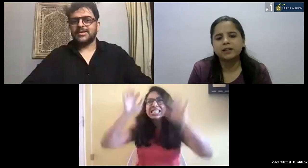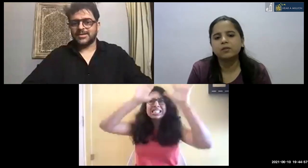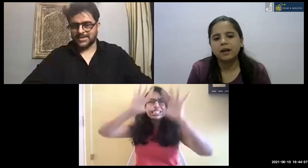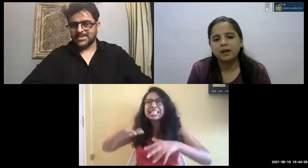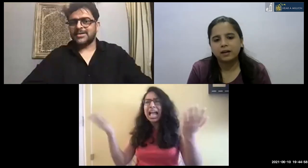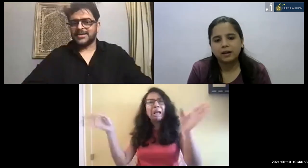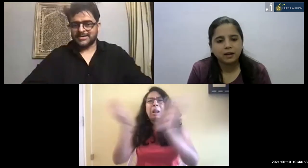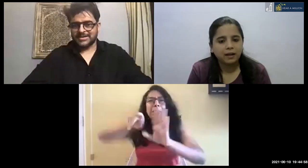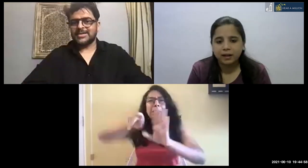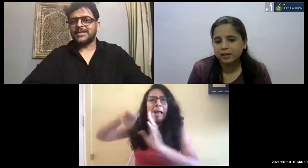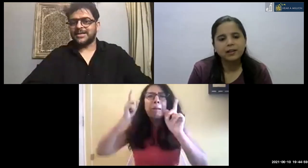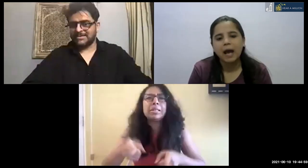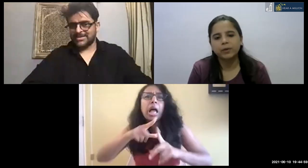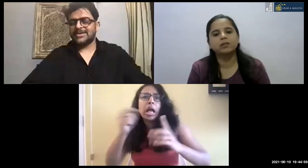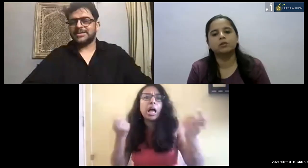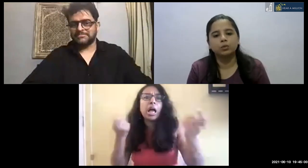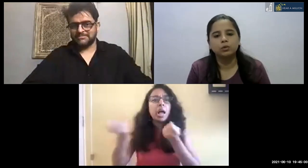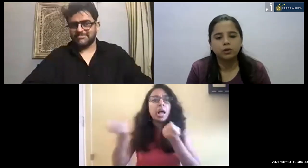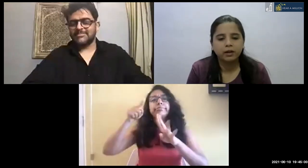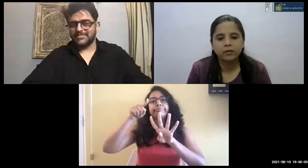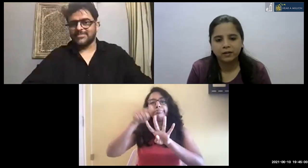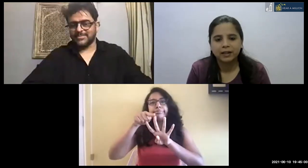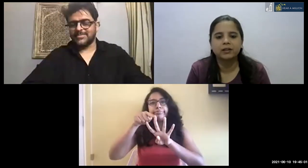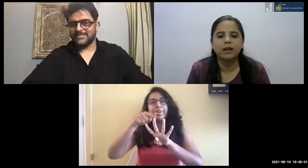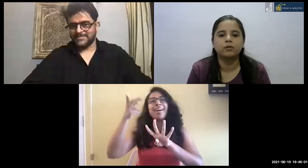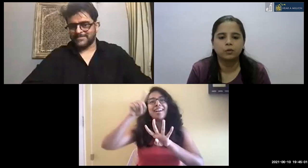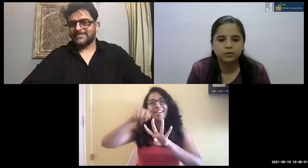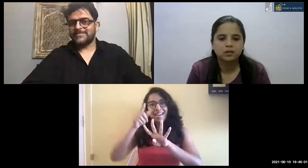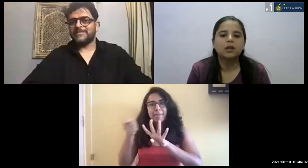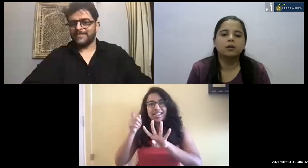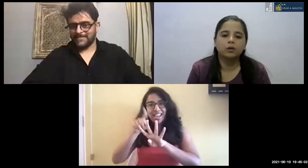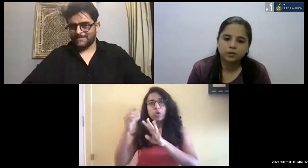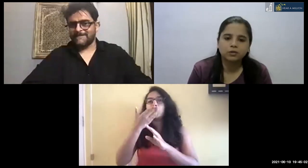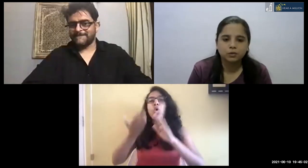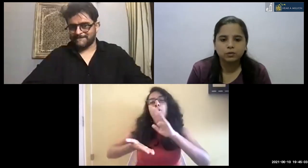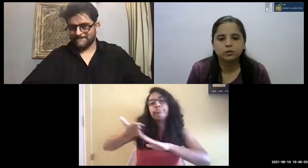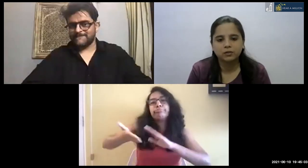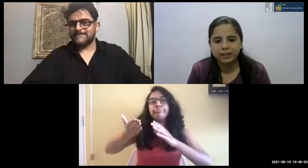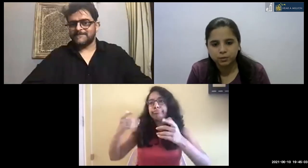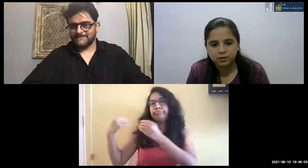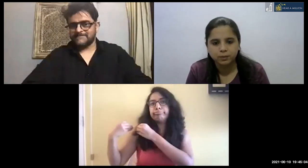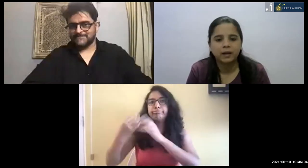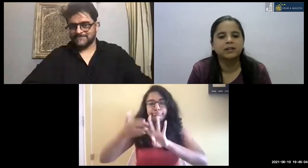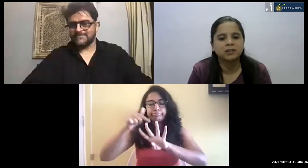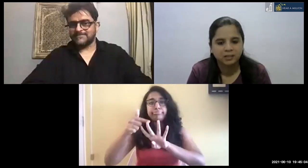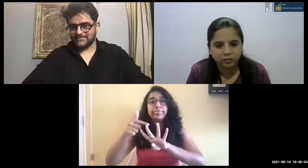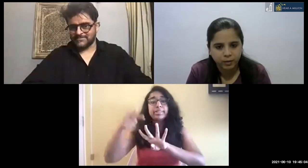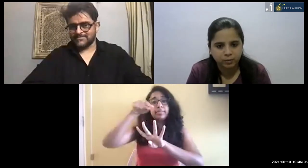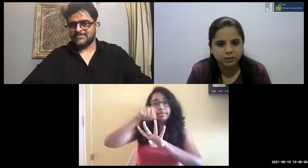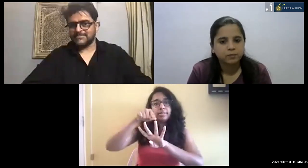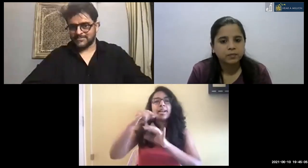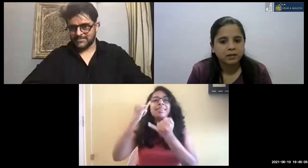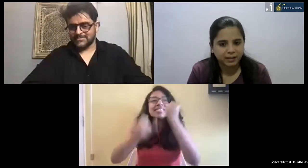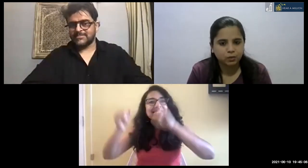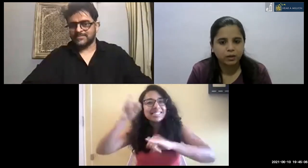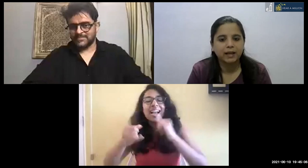or anything happen in the schools, or if you feel like that we have to close down the school, so the vice principal and the other staff